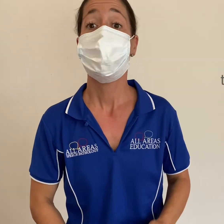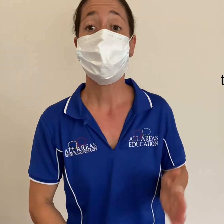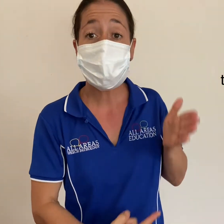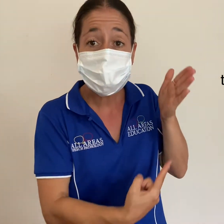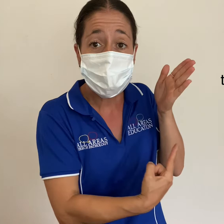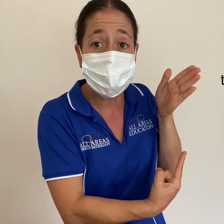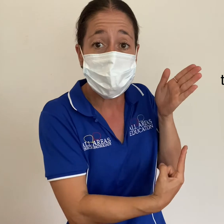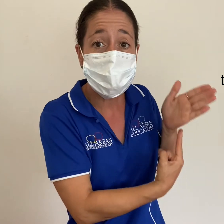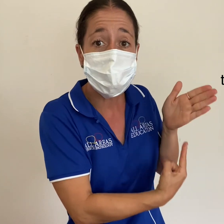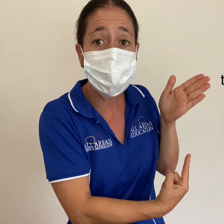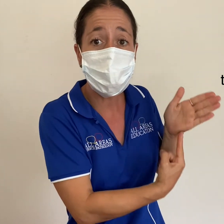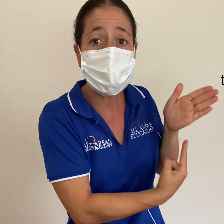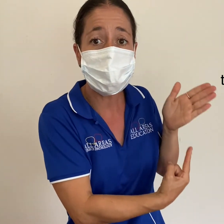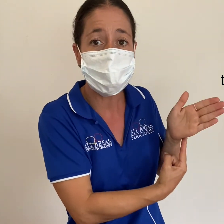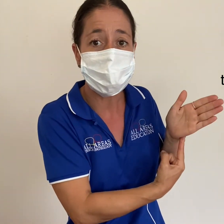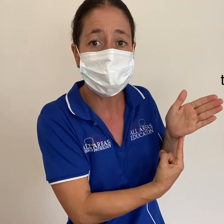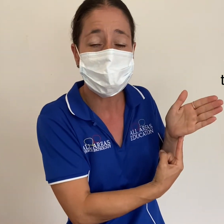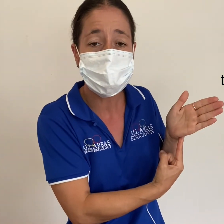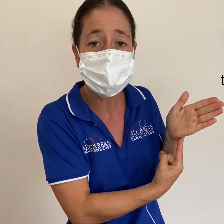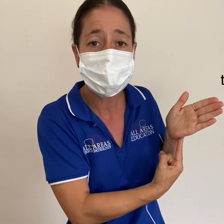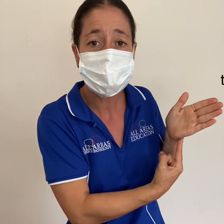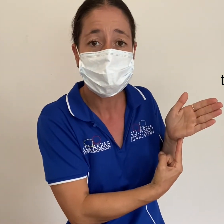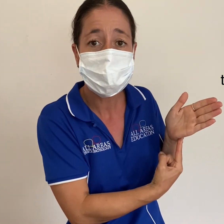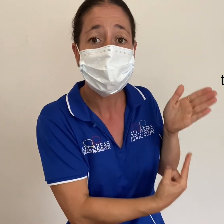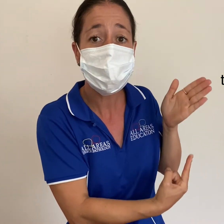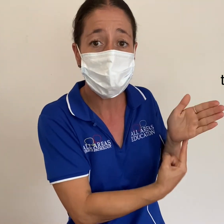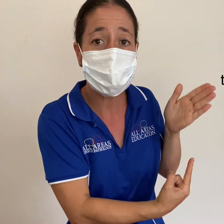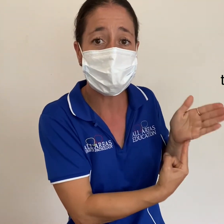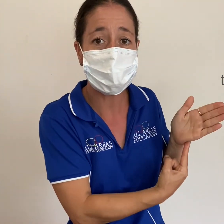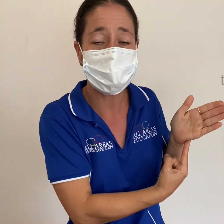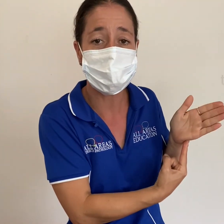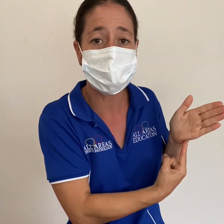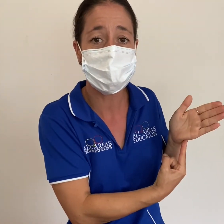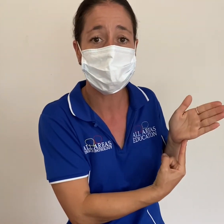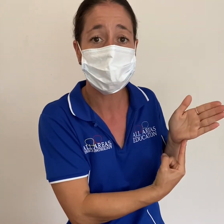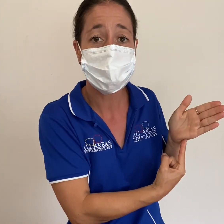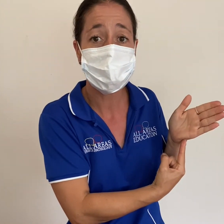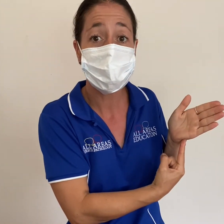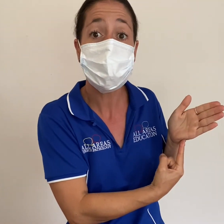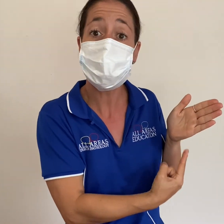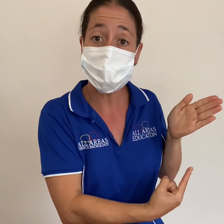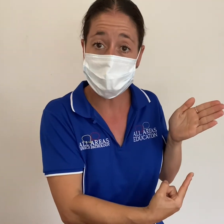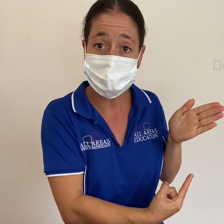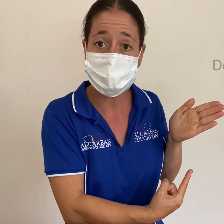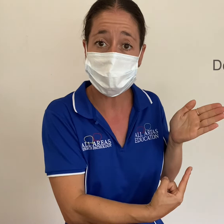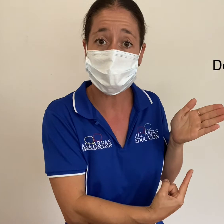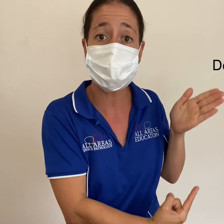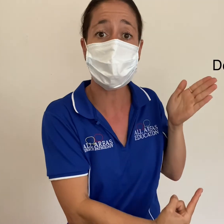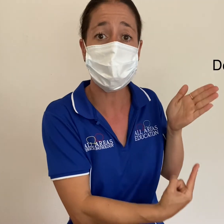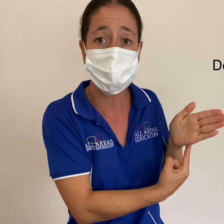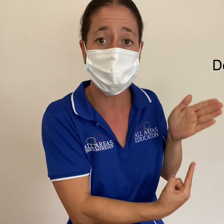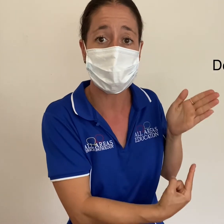Time to go to the toilet. Toilet. Do you want to go to the